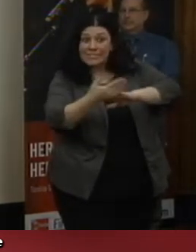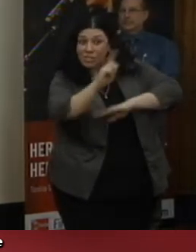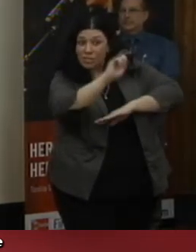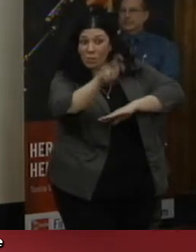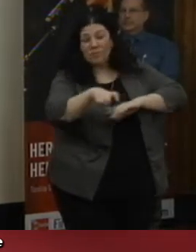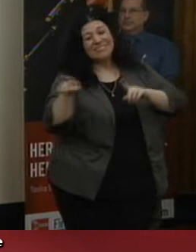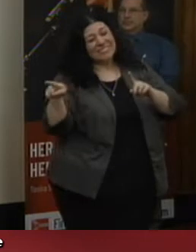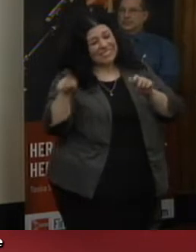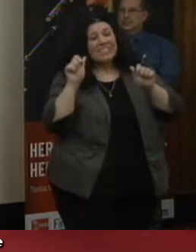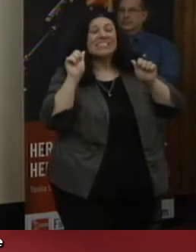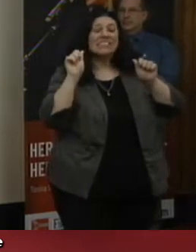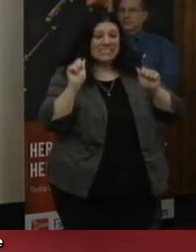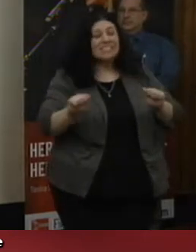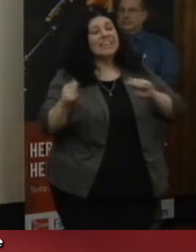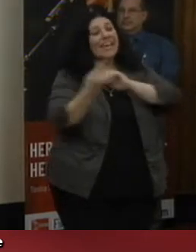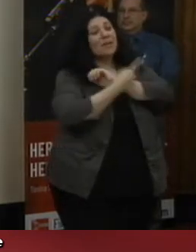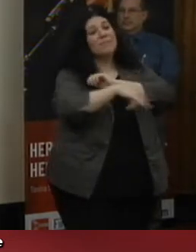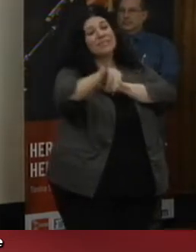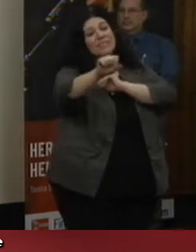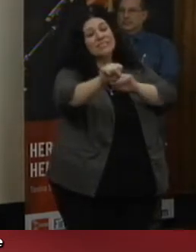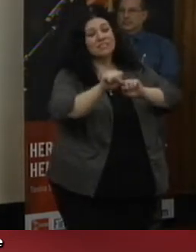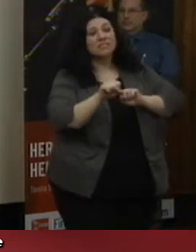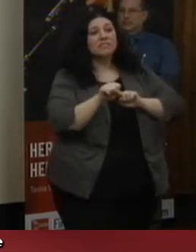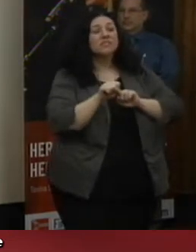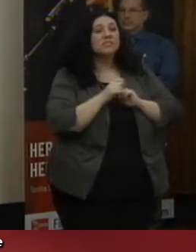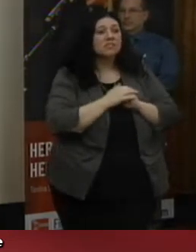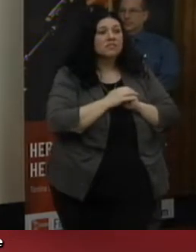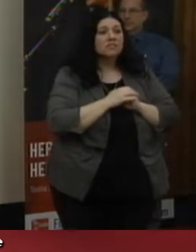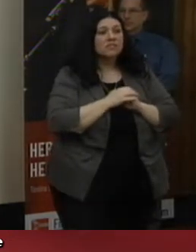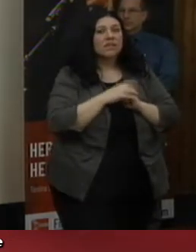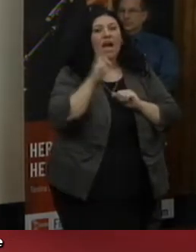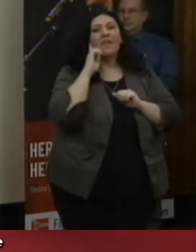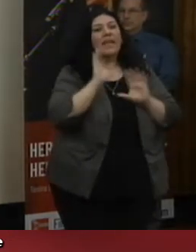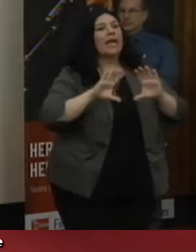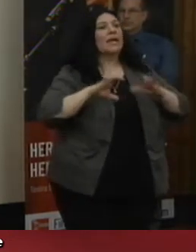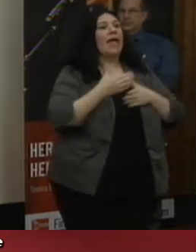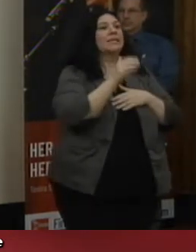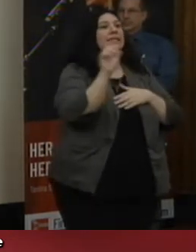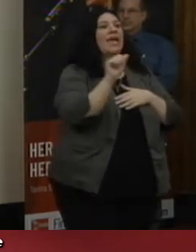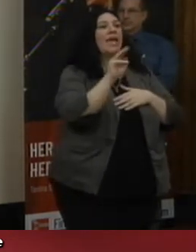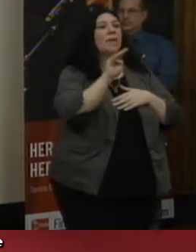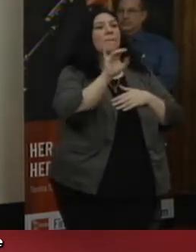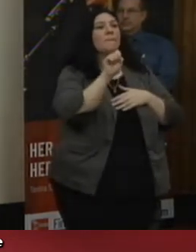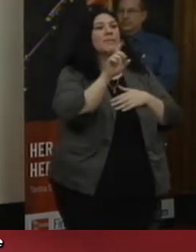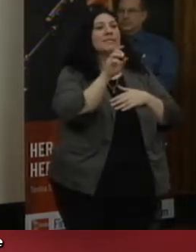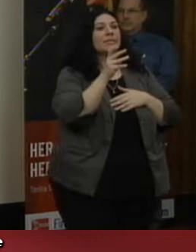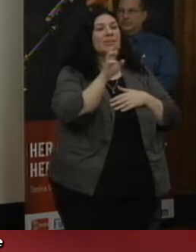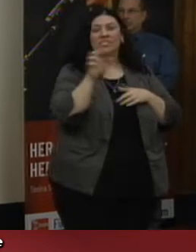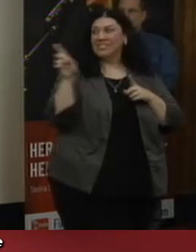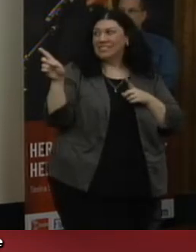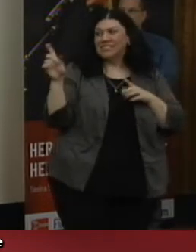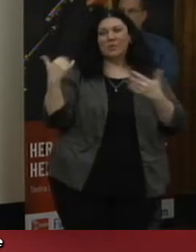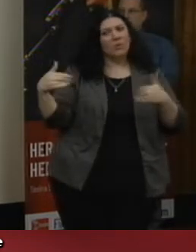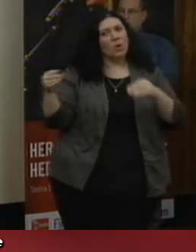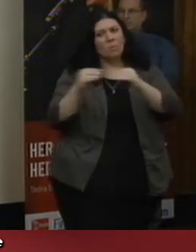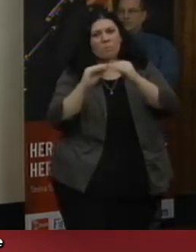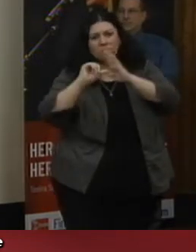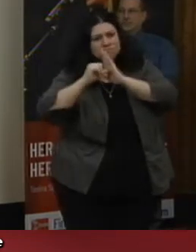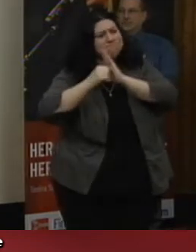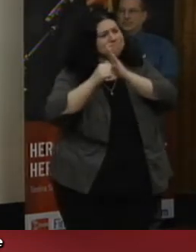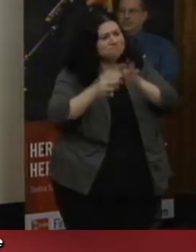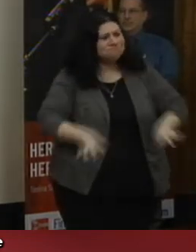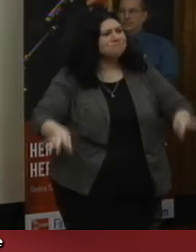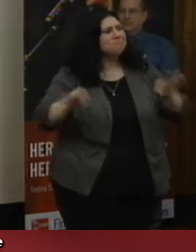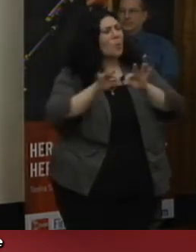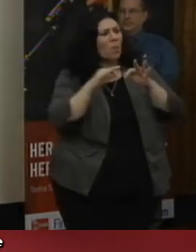There can be penalties, yes. I think it's a Class A misdemeanor. Right, but more importantly, we're really emphasizing the importance